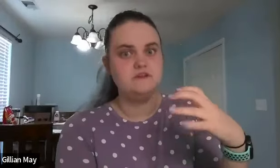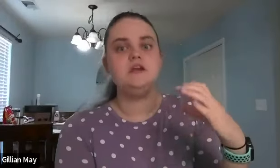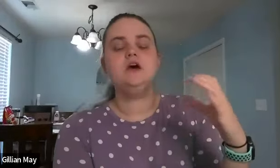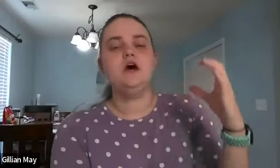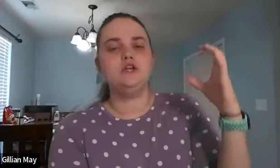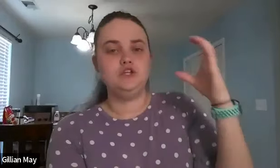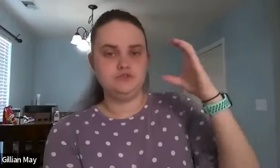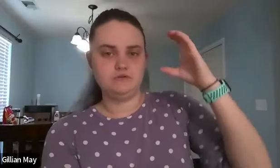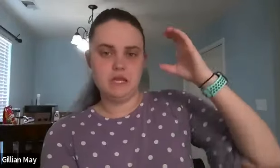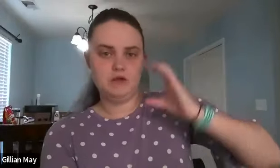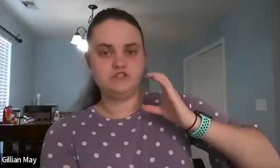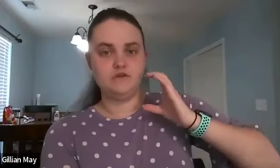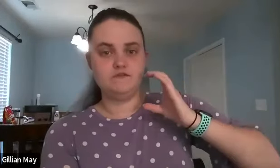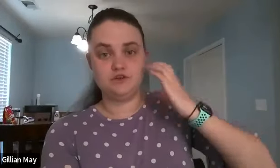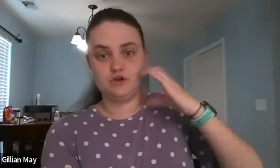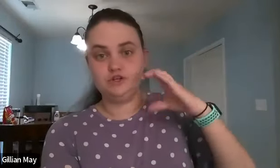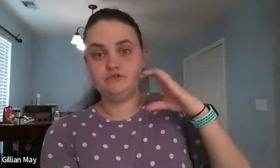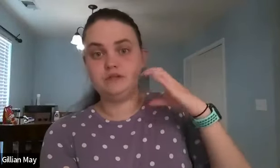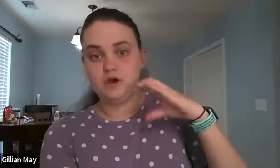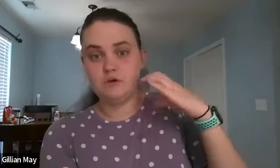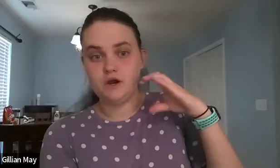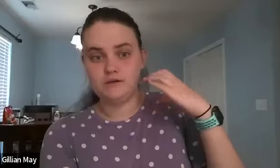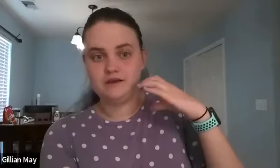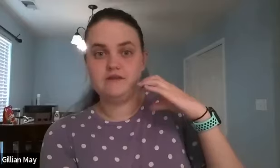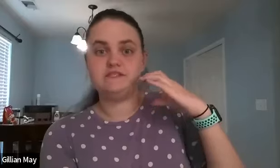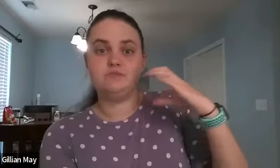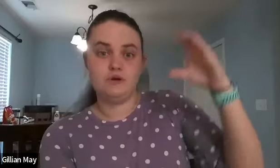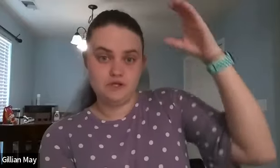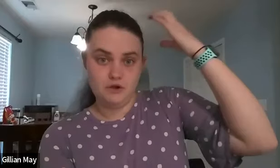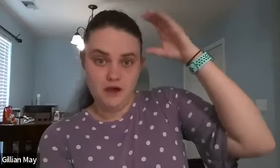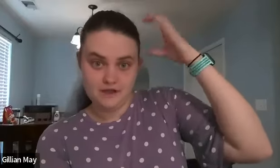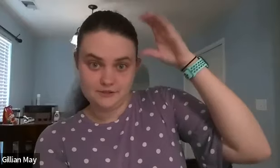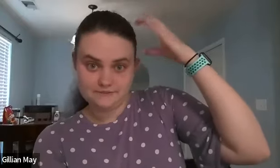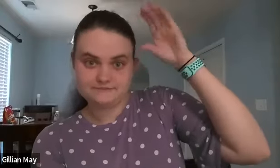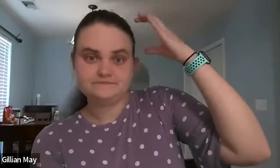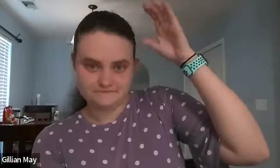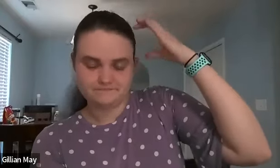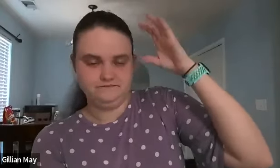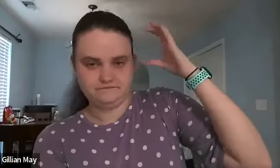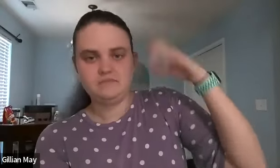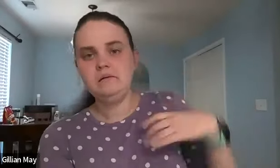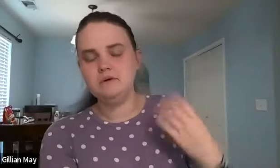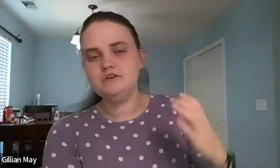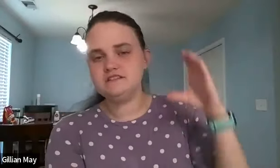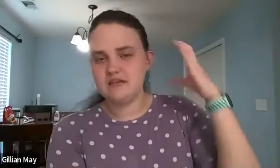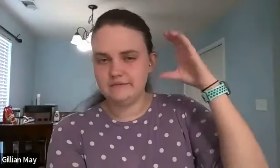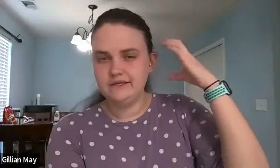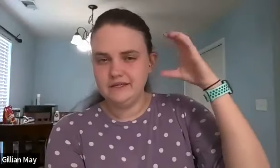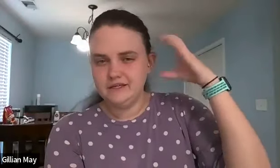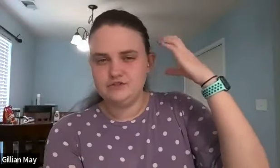specific, you do it low. So if it's a girl, you do it lower. If it's a boy, you go higher. But most of the time, you